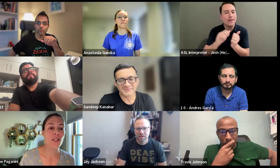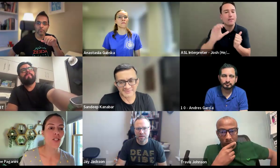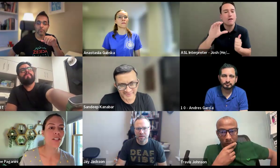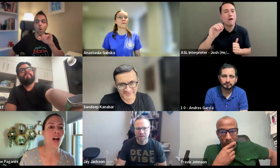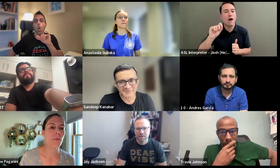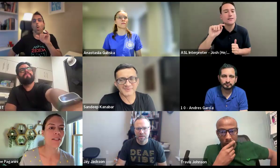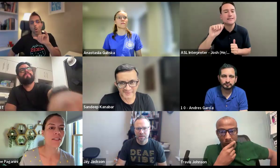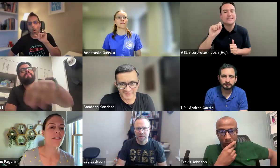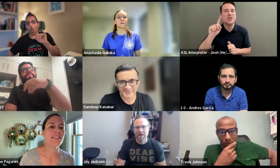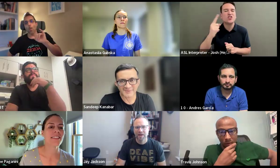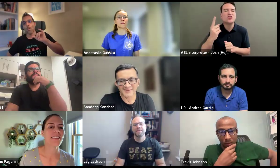was just a comment.